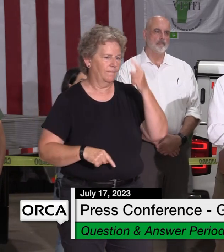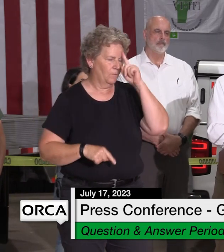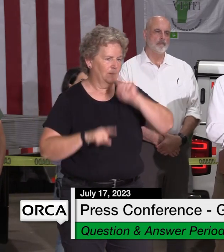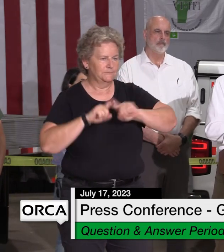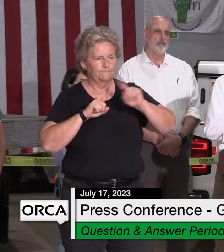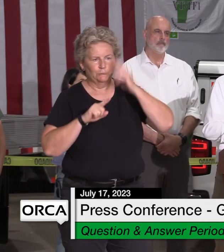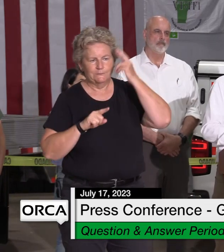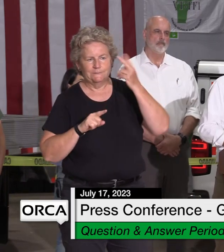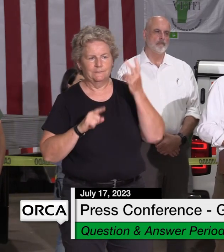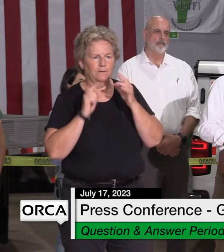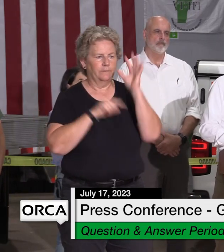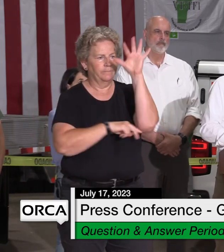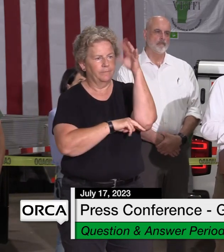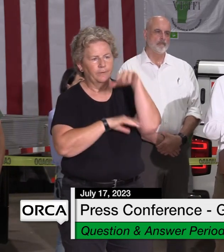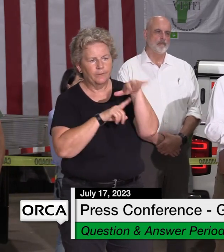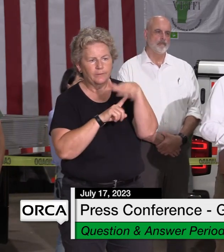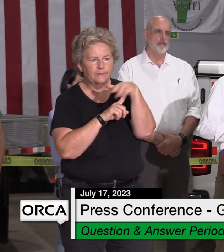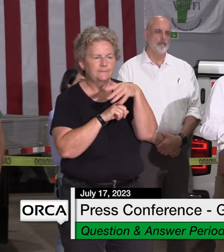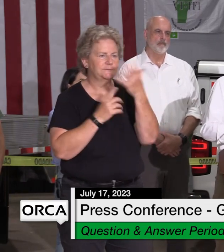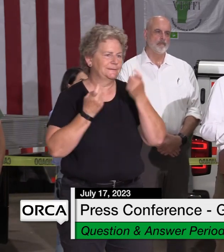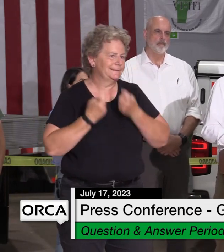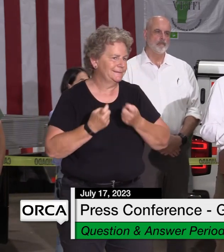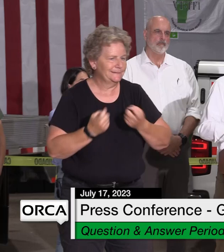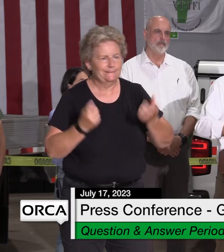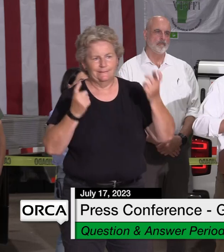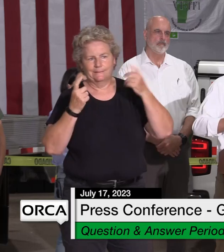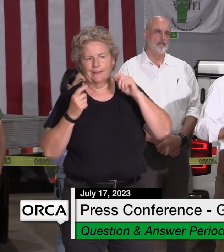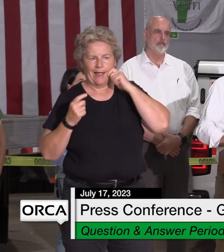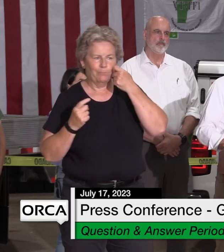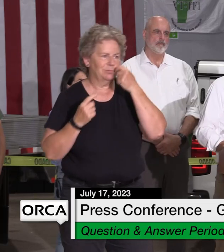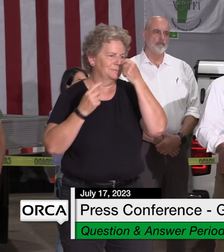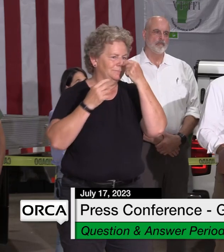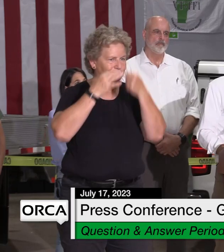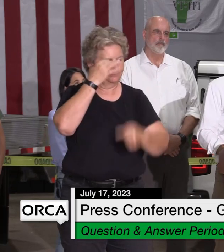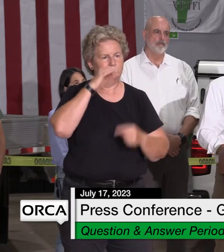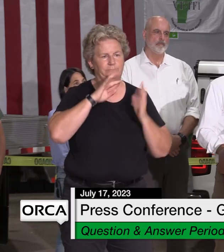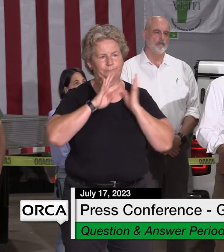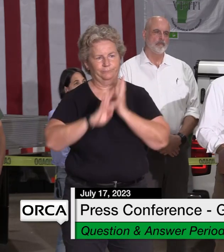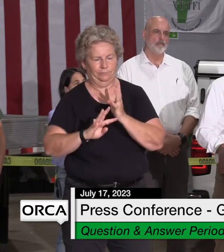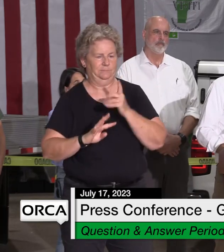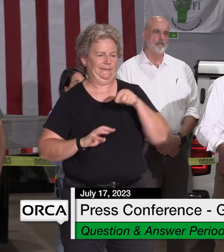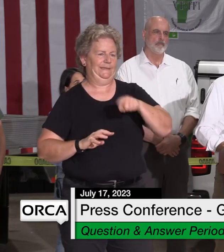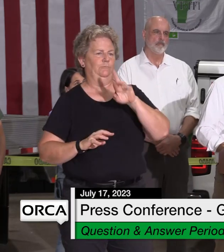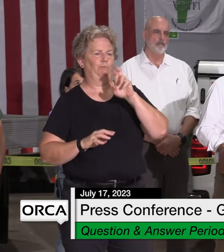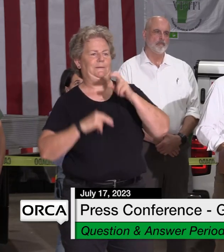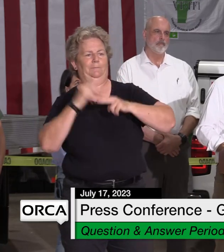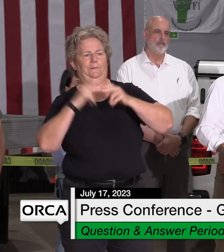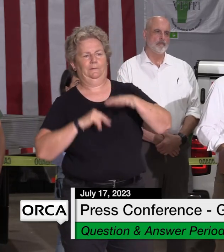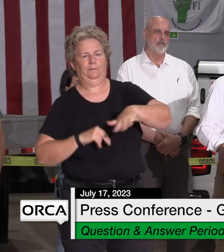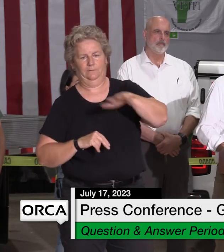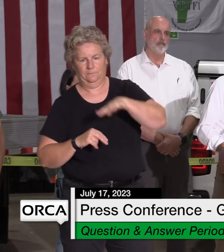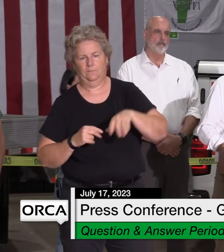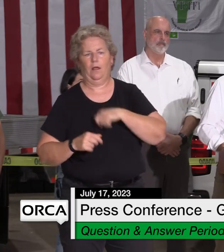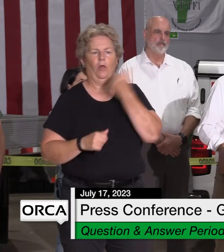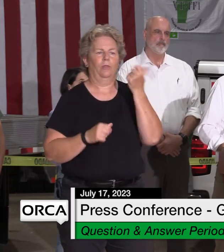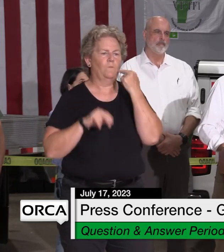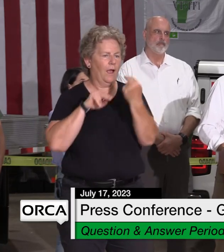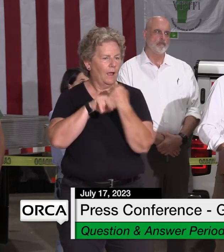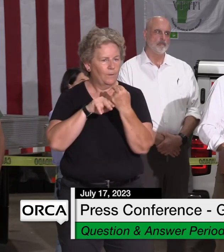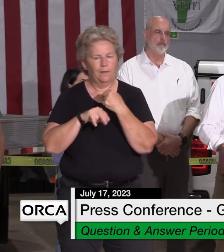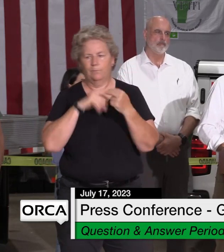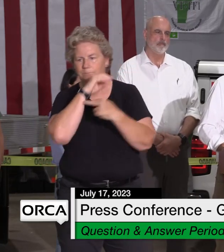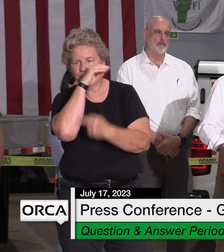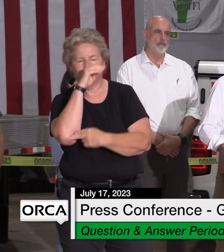of. And I would emphasize that's not just something that is important to consider as you're ensuring everybody who is hardest hit in a storm or